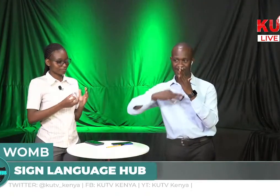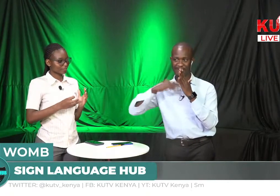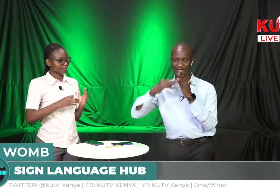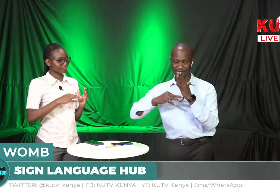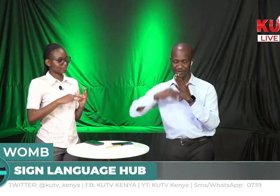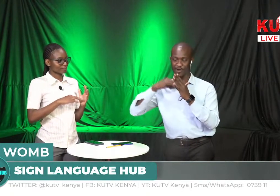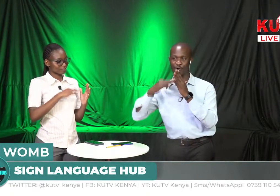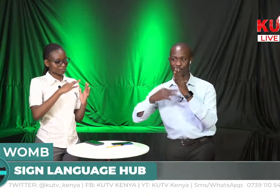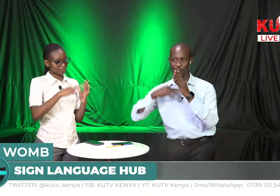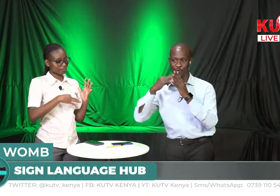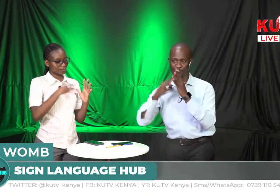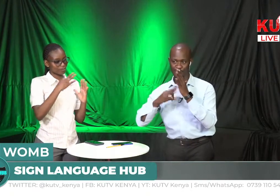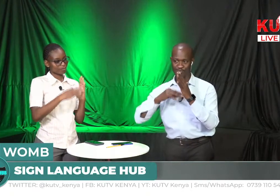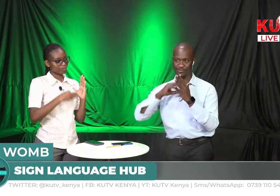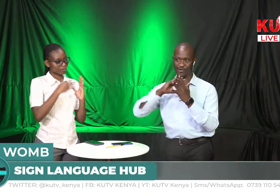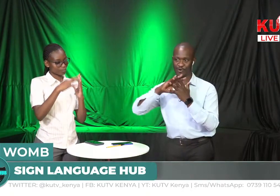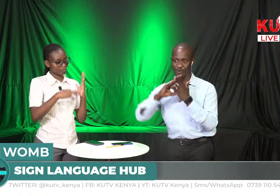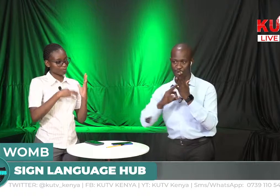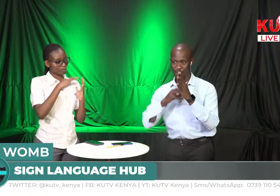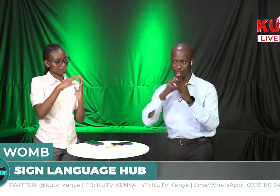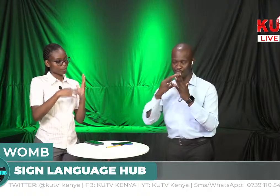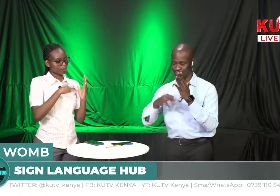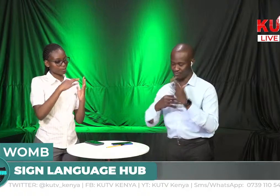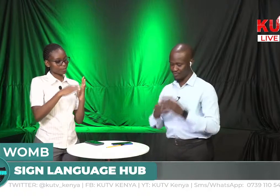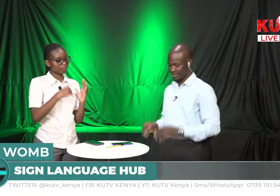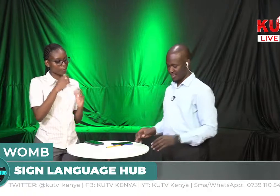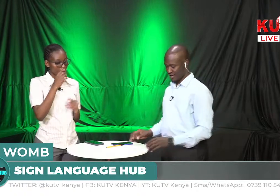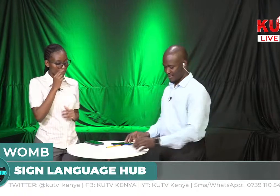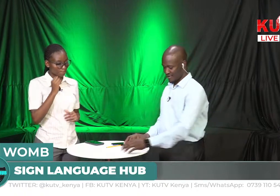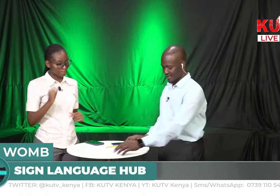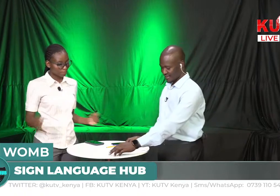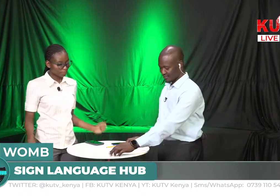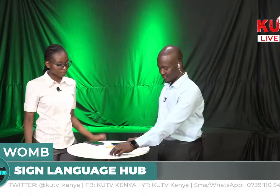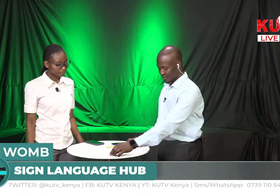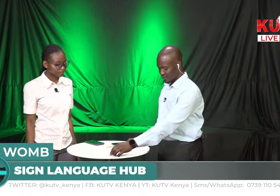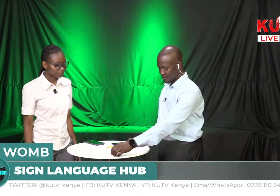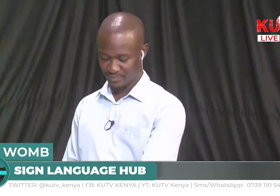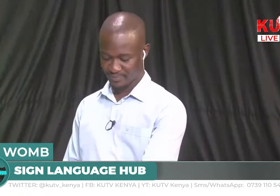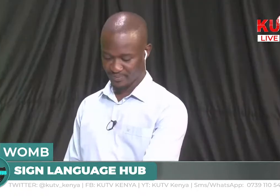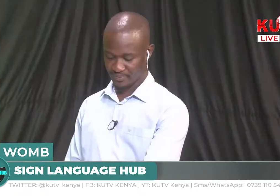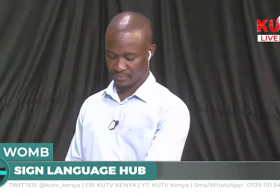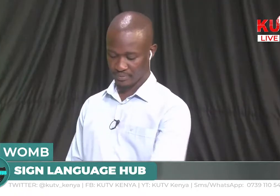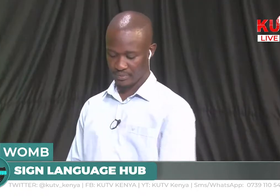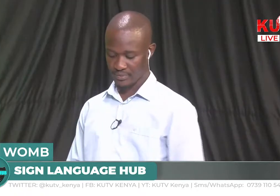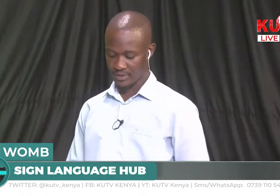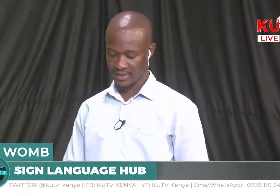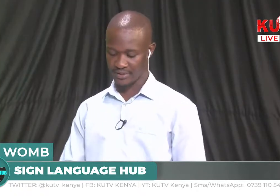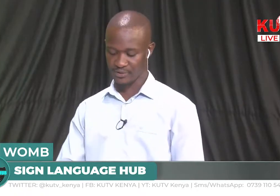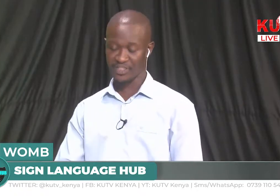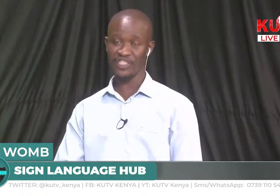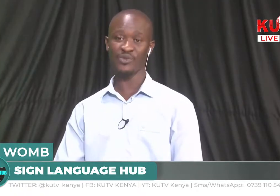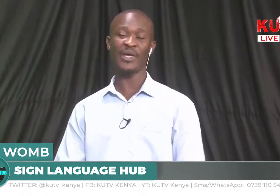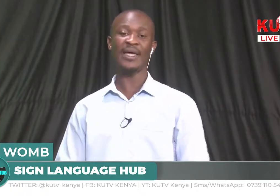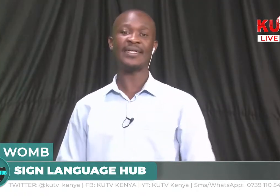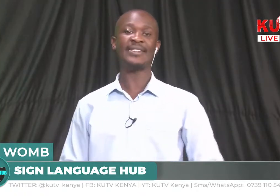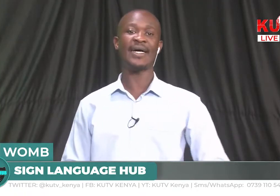have this one. Womb. Womb. All right. Let's continue. Let's continue.